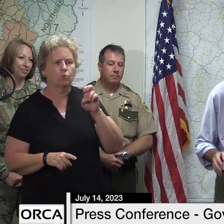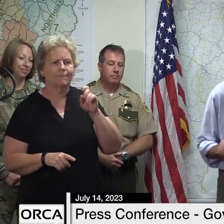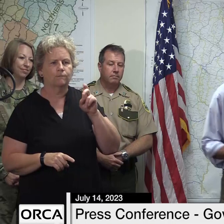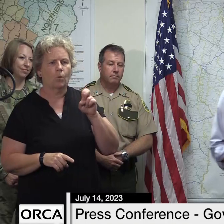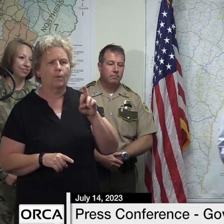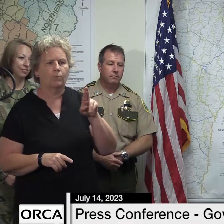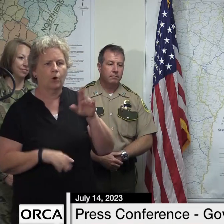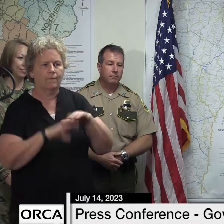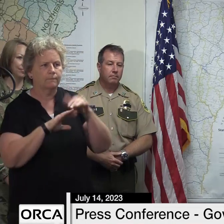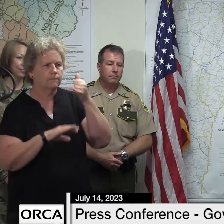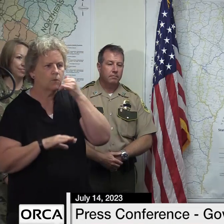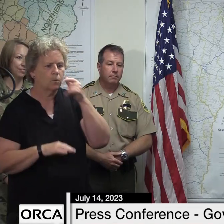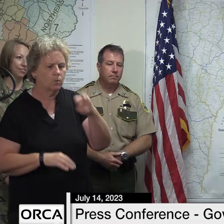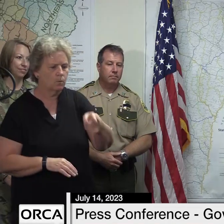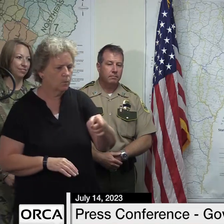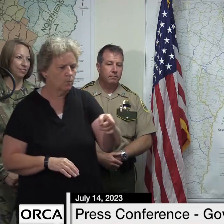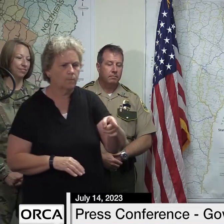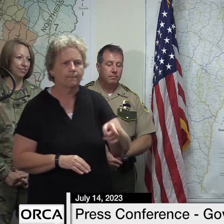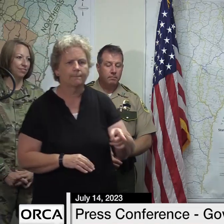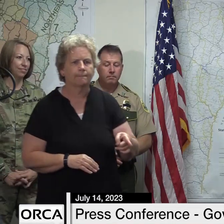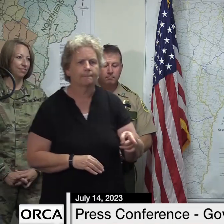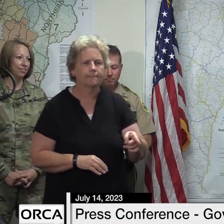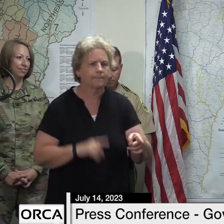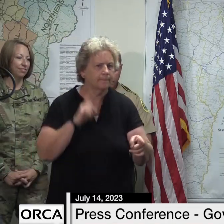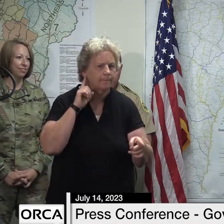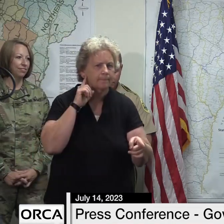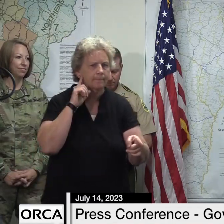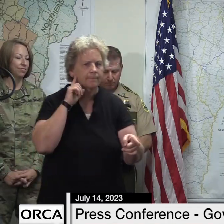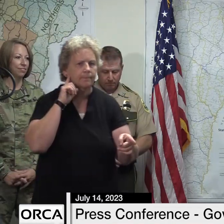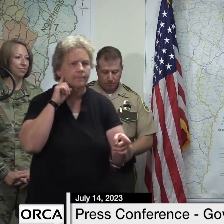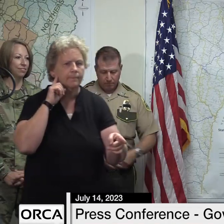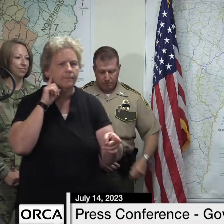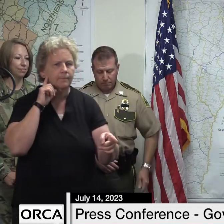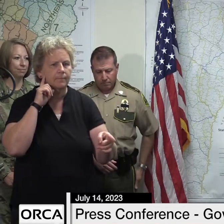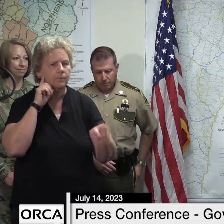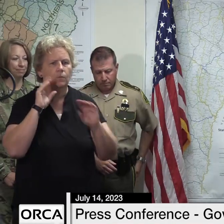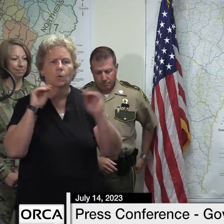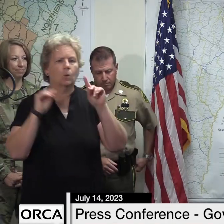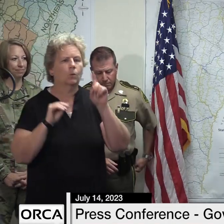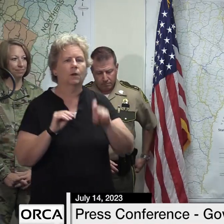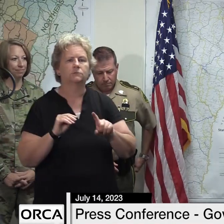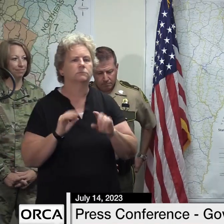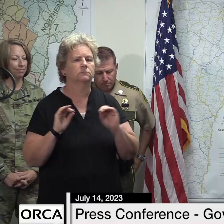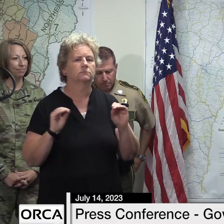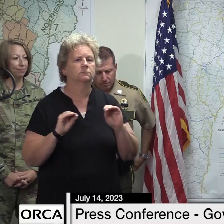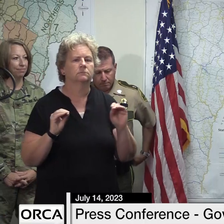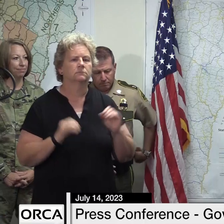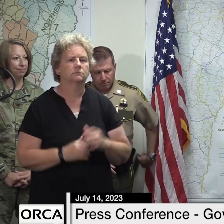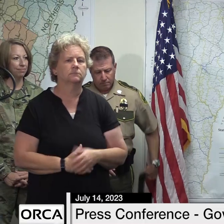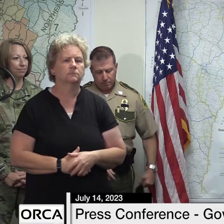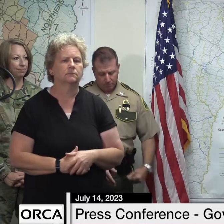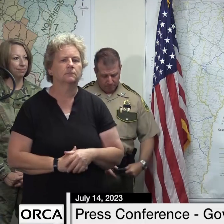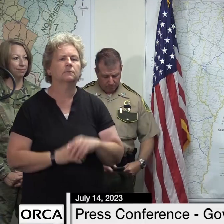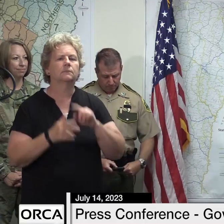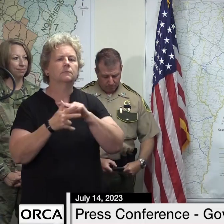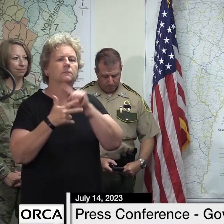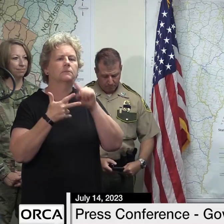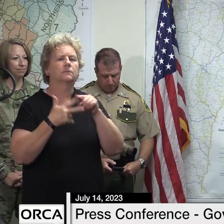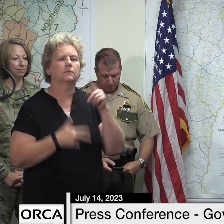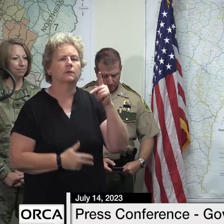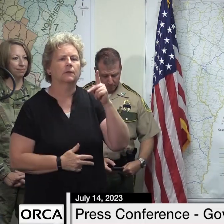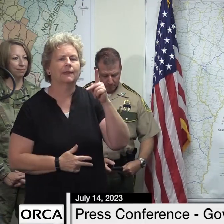Thank you. I don't have any questions right now. Thank you, Bob. Let's try Keith from Harold.